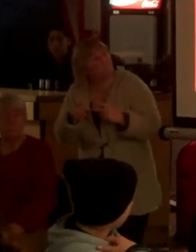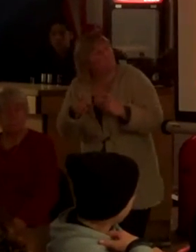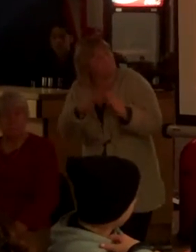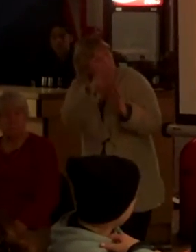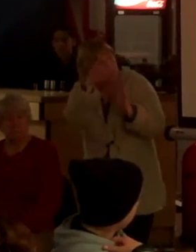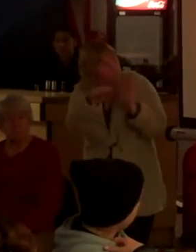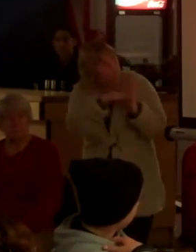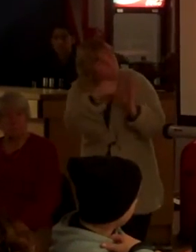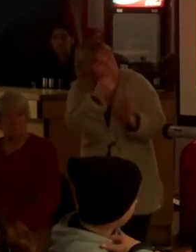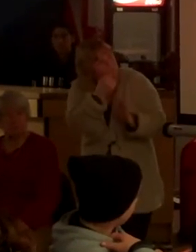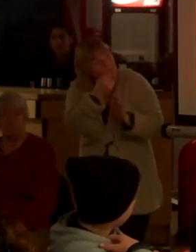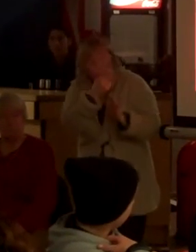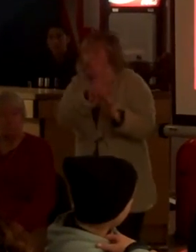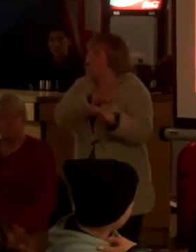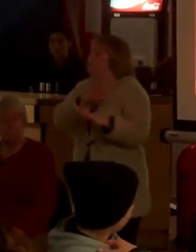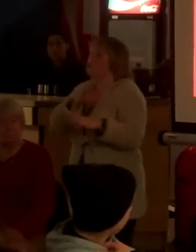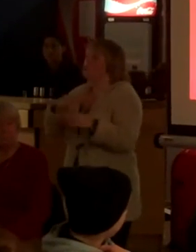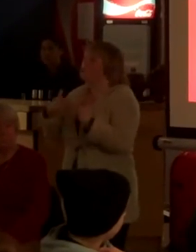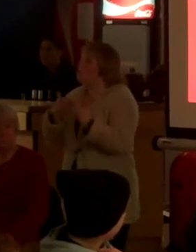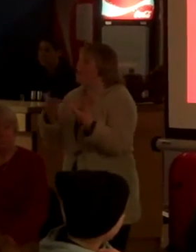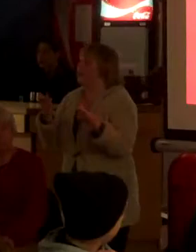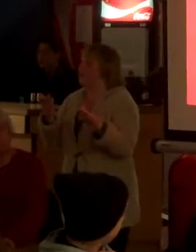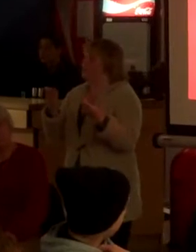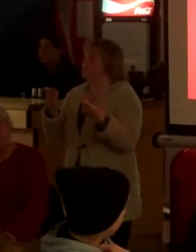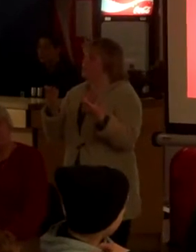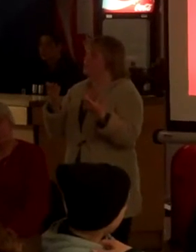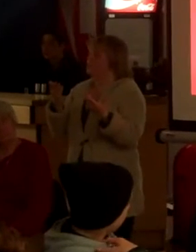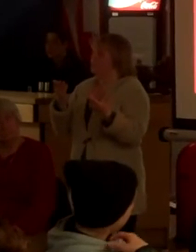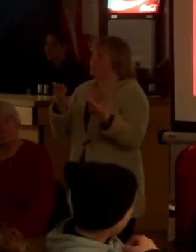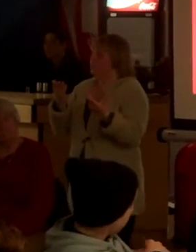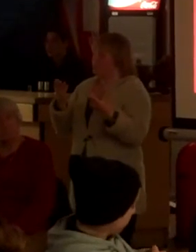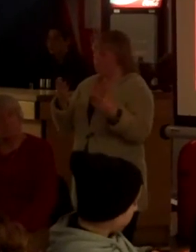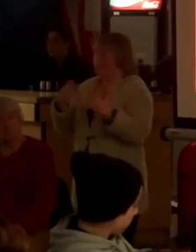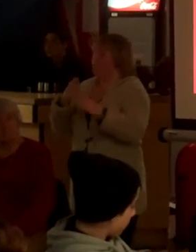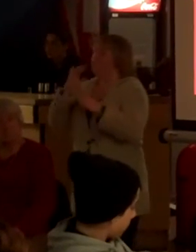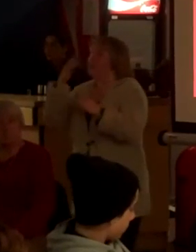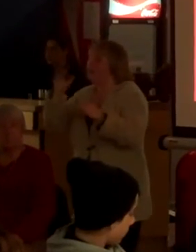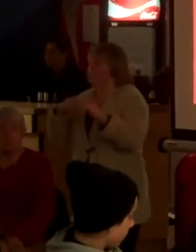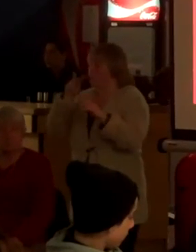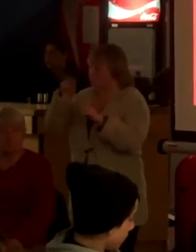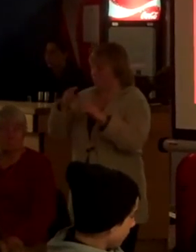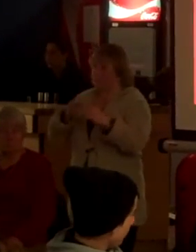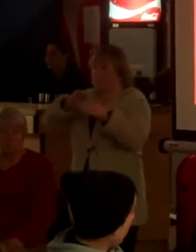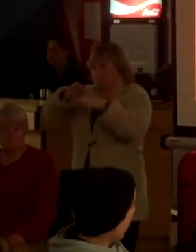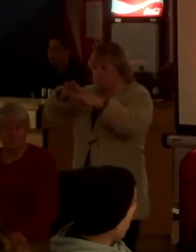the opportunity to improve on the provision of water supplies.